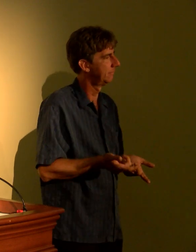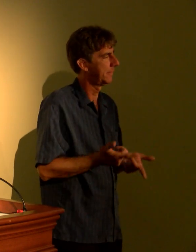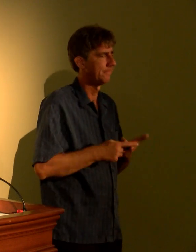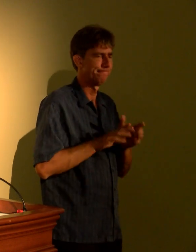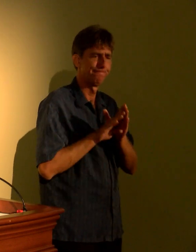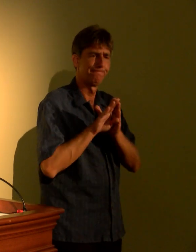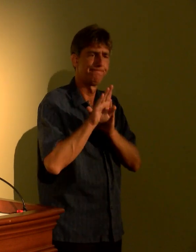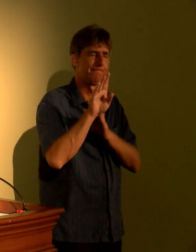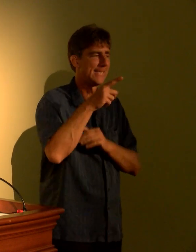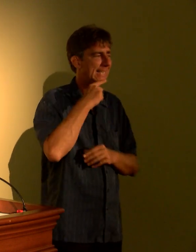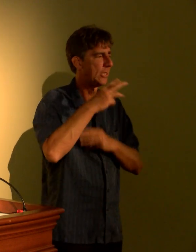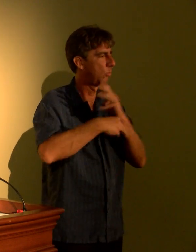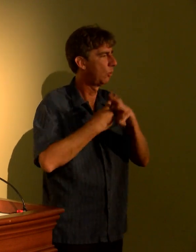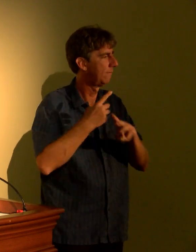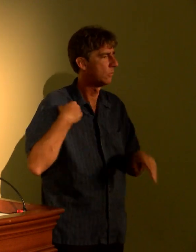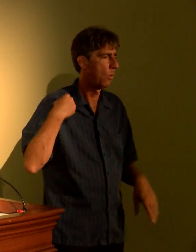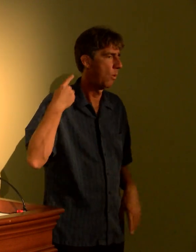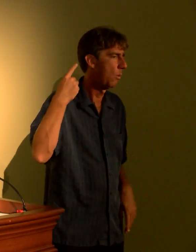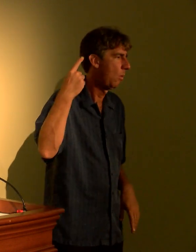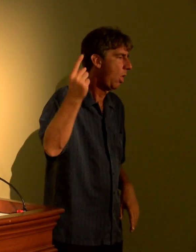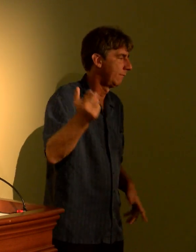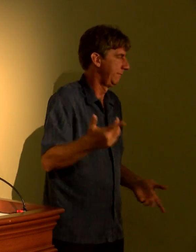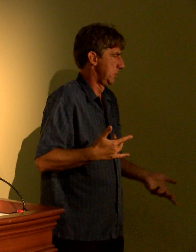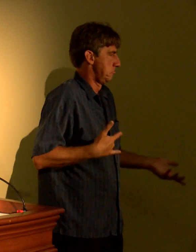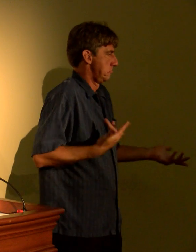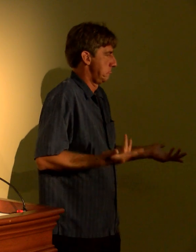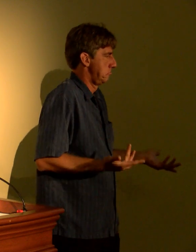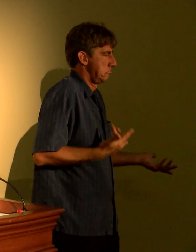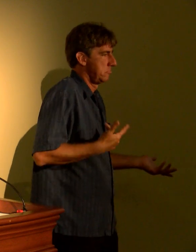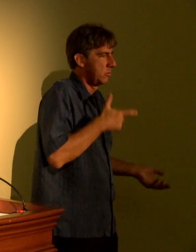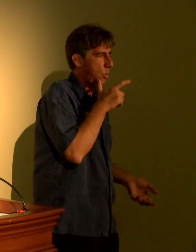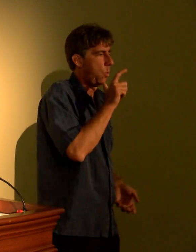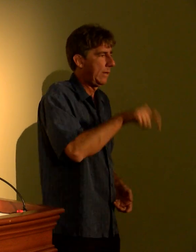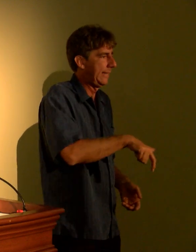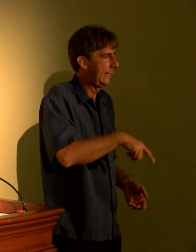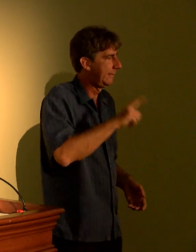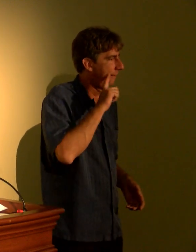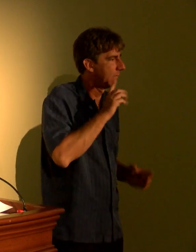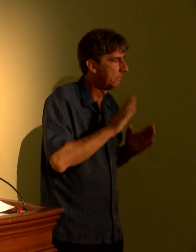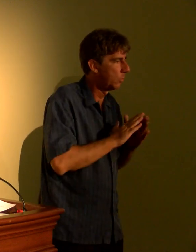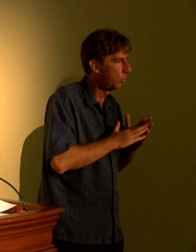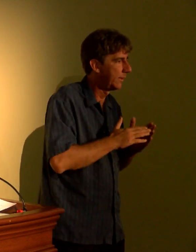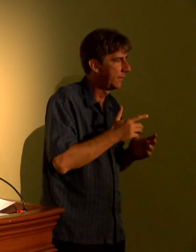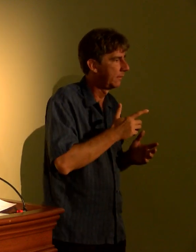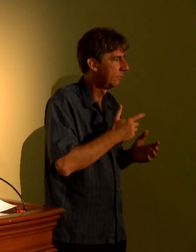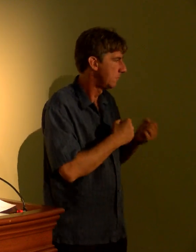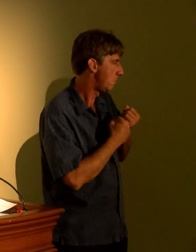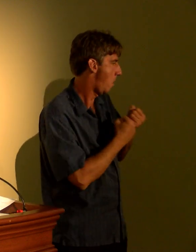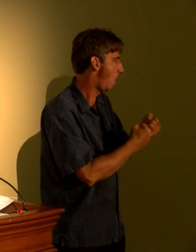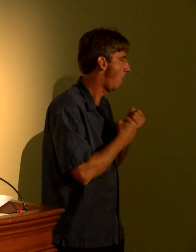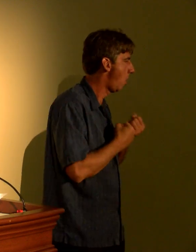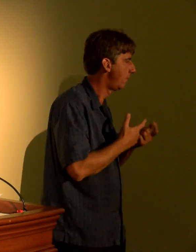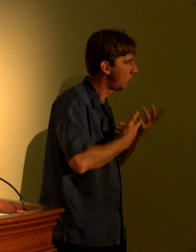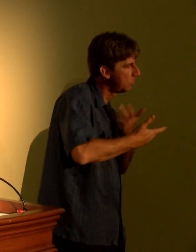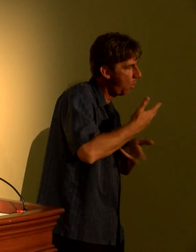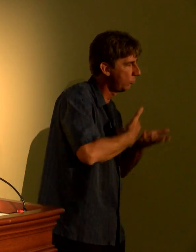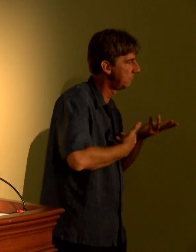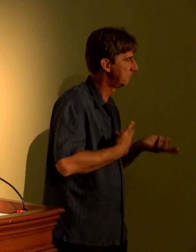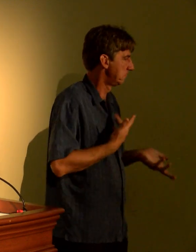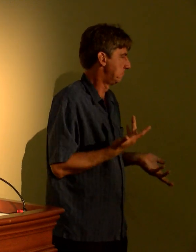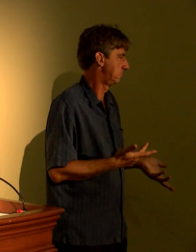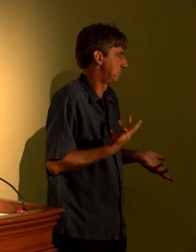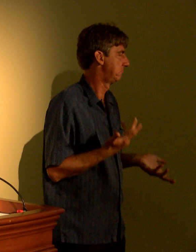world for so long, he didn't feel the need to seek out a deaf community to support him or for socializing.